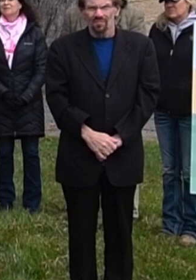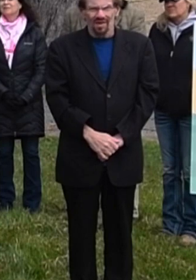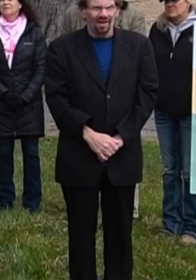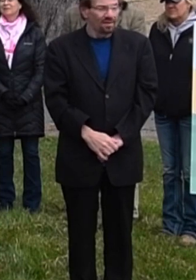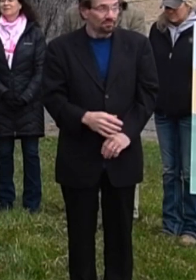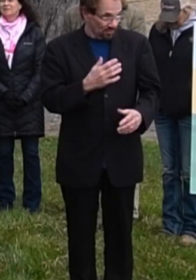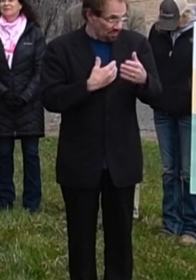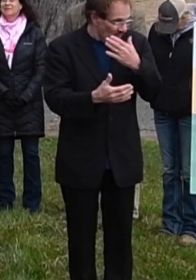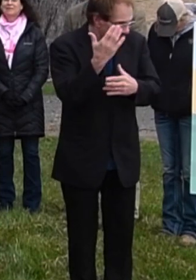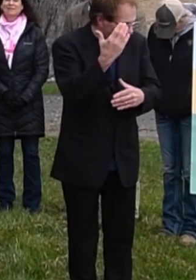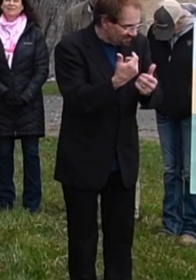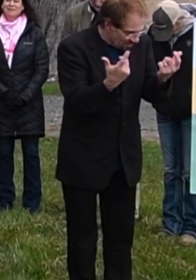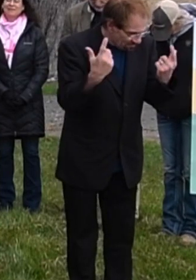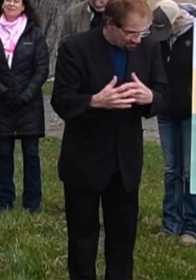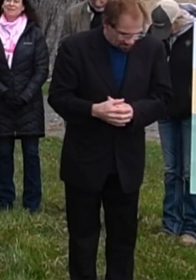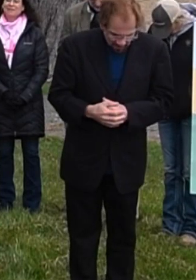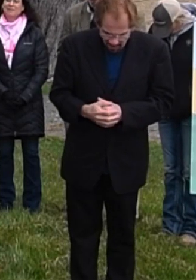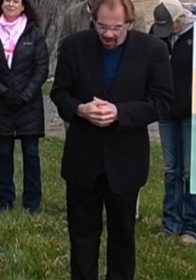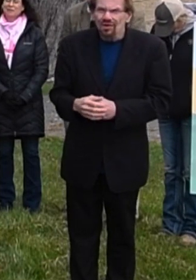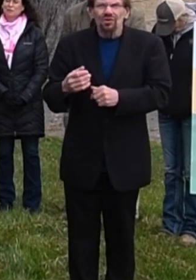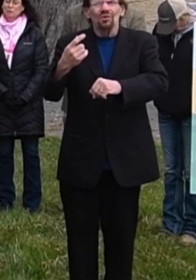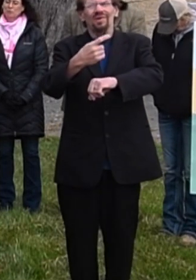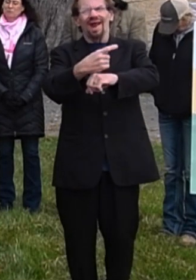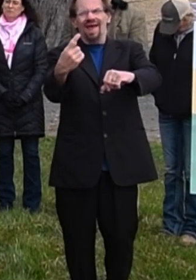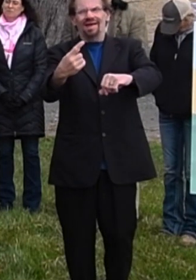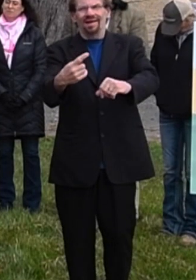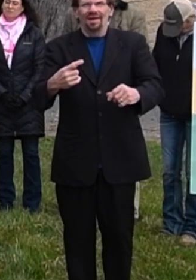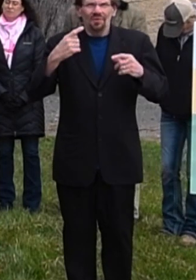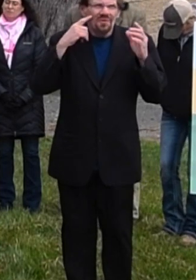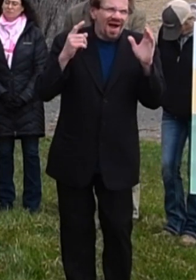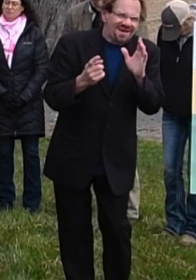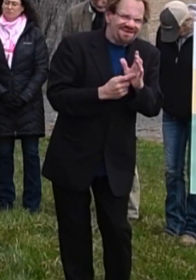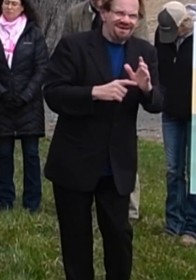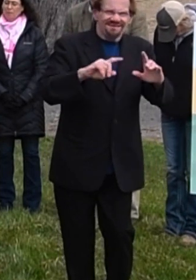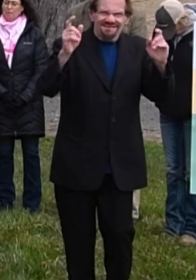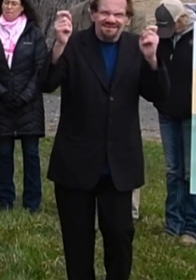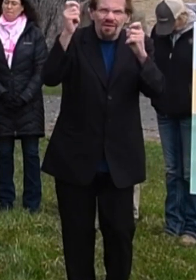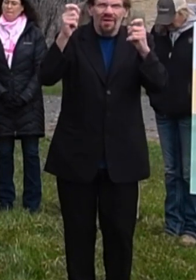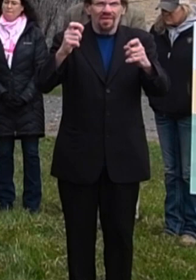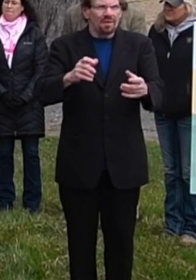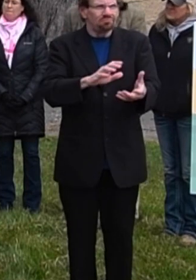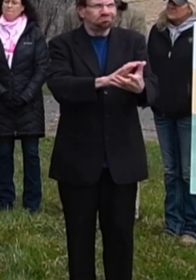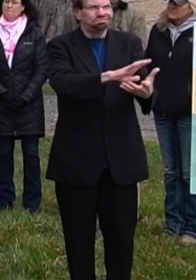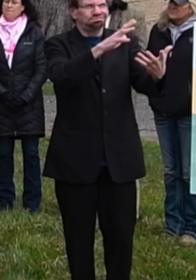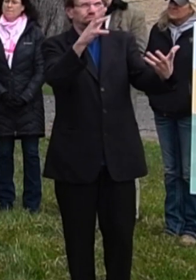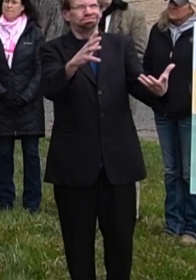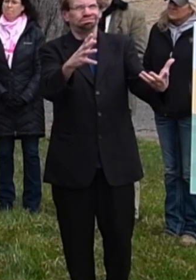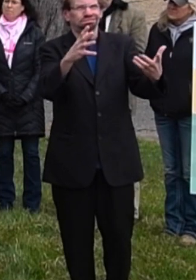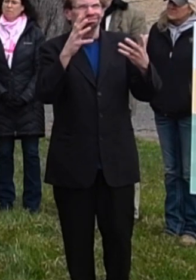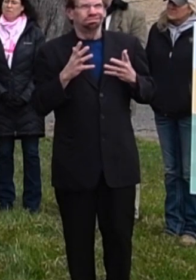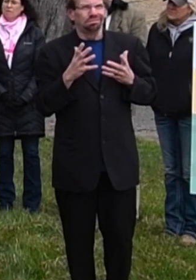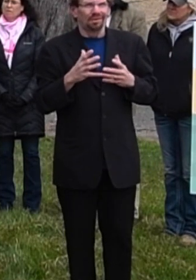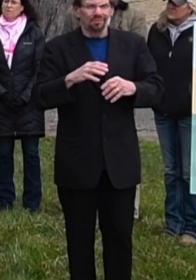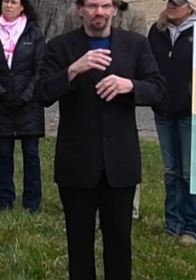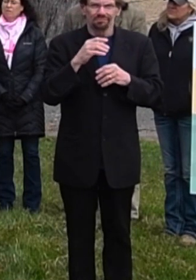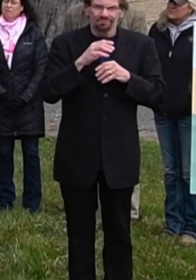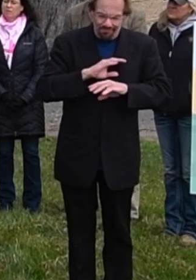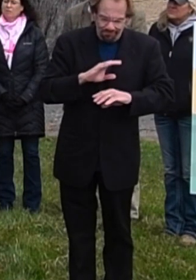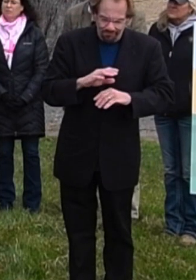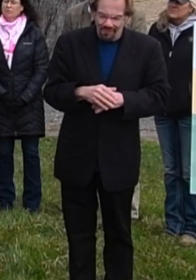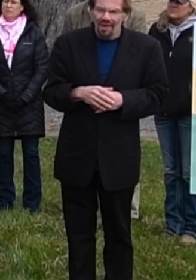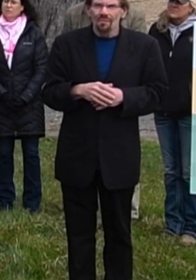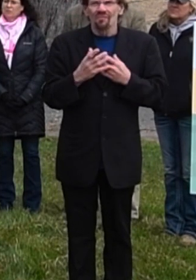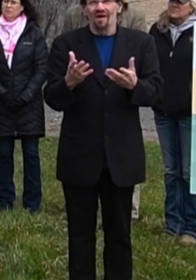Good morning, everyone. Today is a day to recognize and celebrate the abundance provided by agriculture on National Agriculture